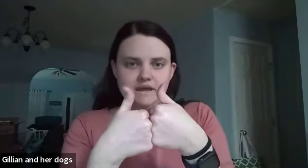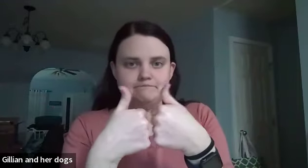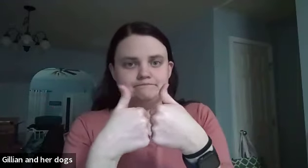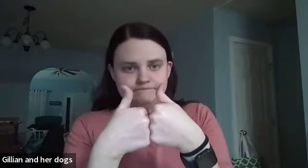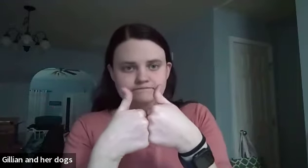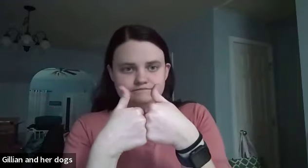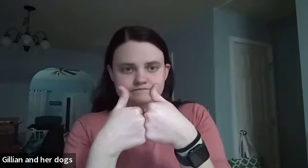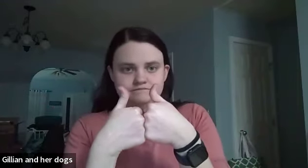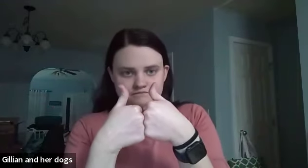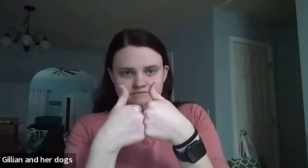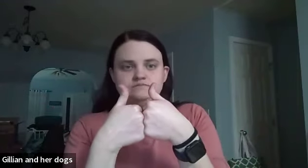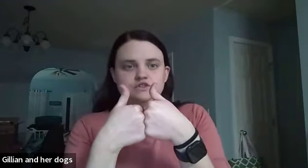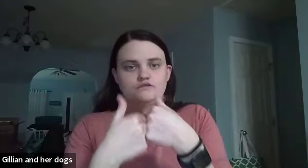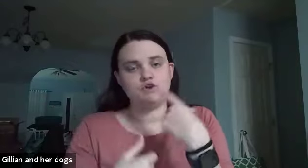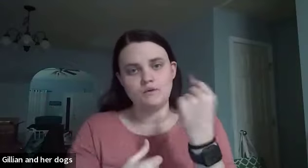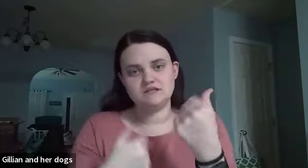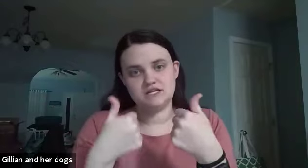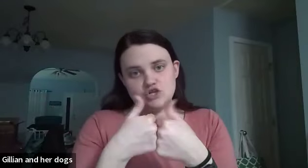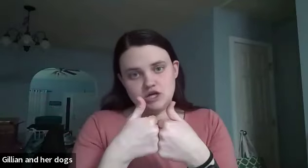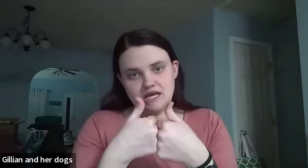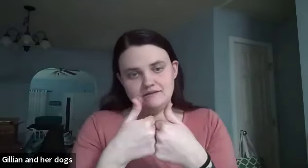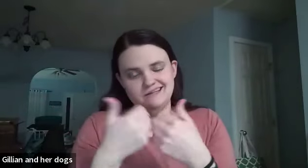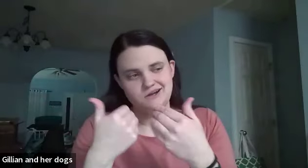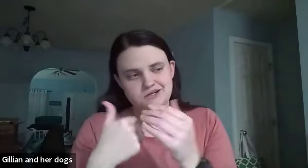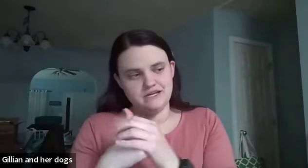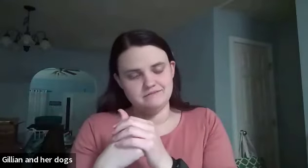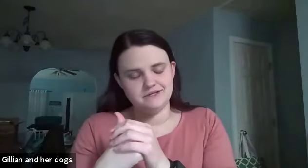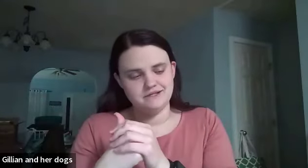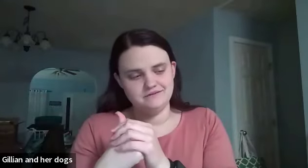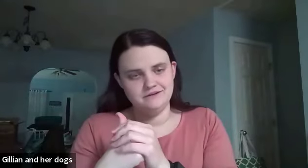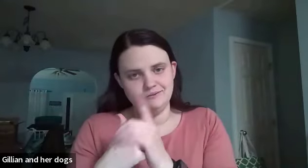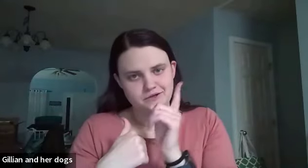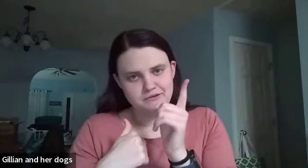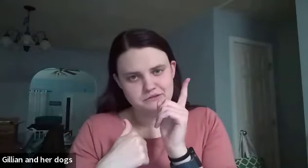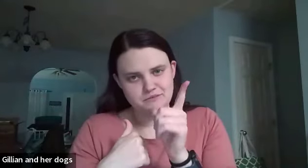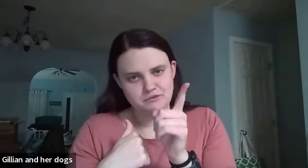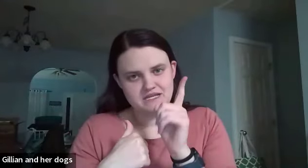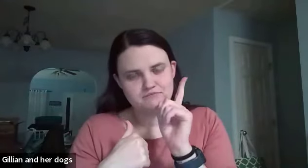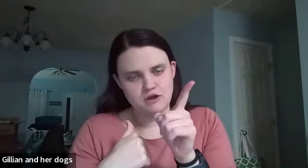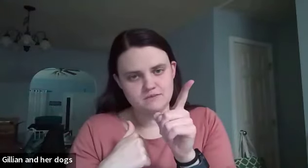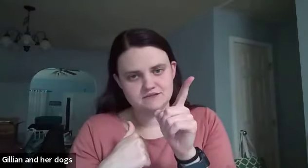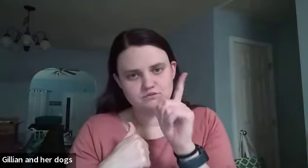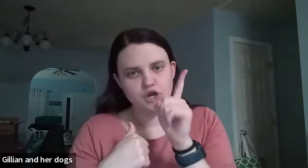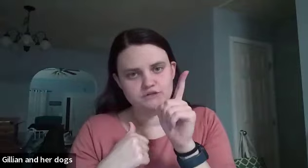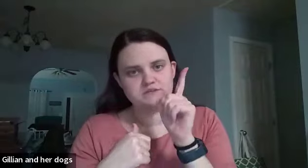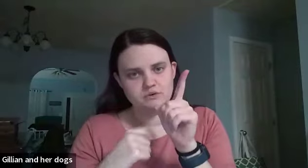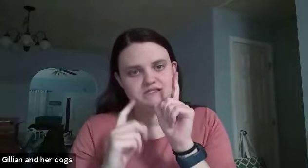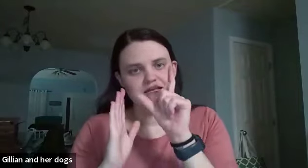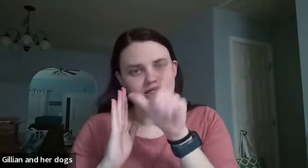Game. So if you're going to like a soccer game, again, we're going to a sports. I promise we'll go to sports